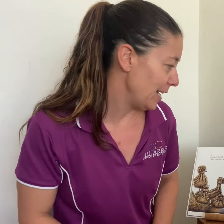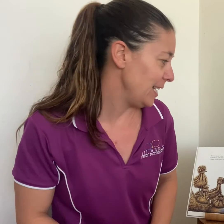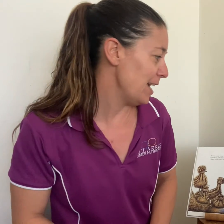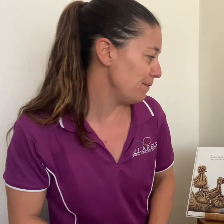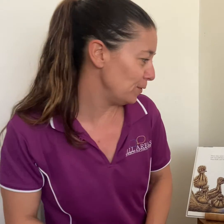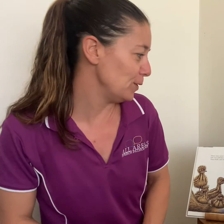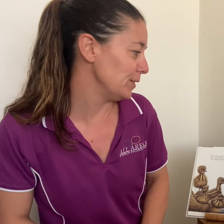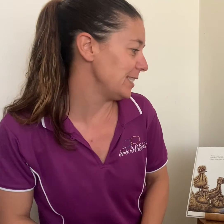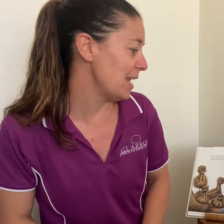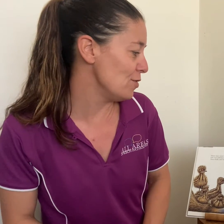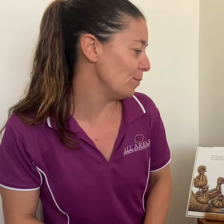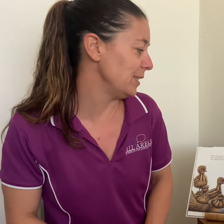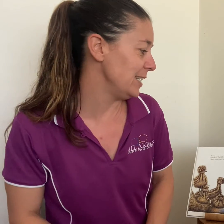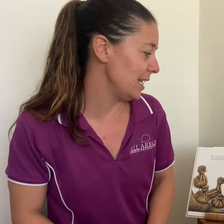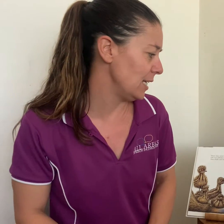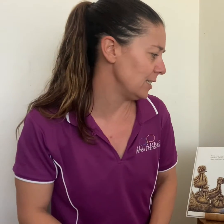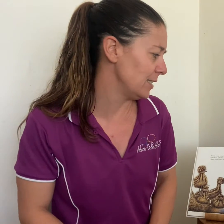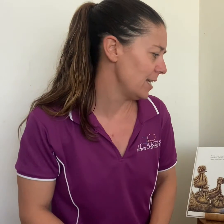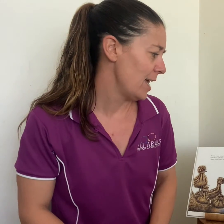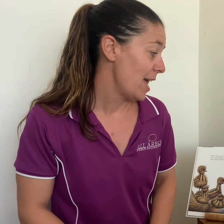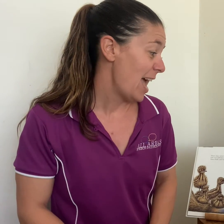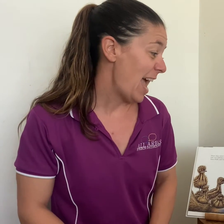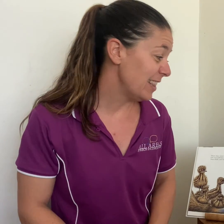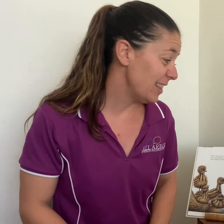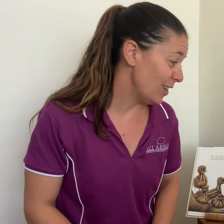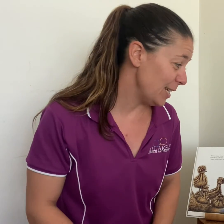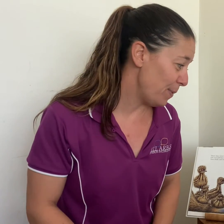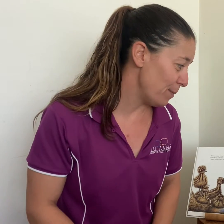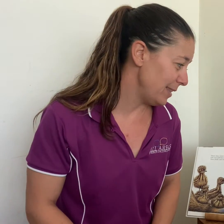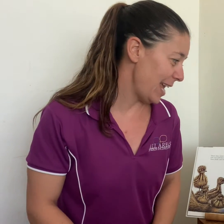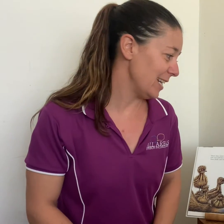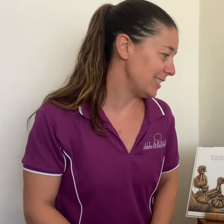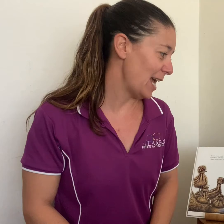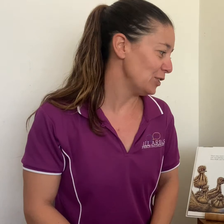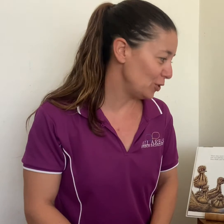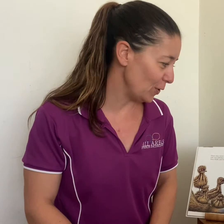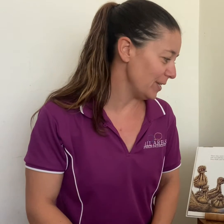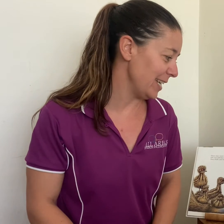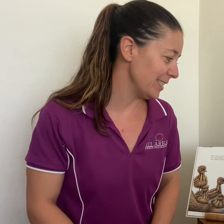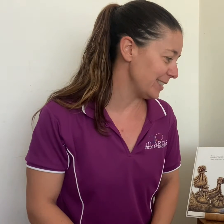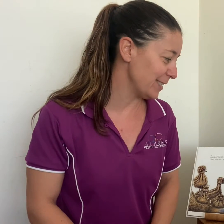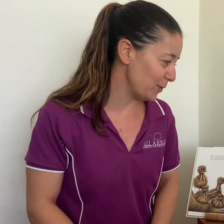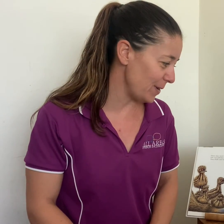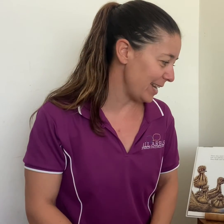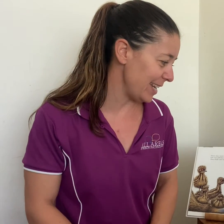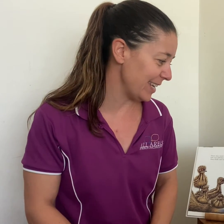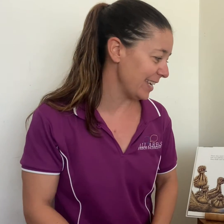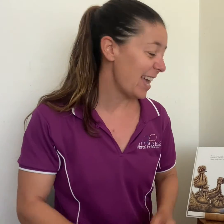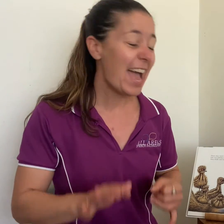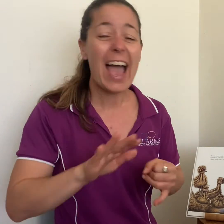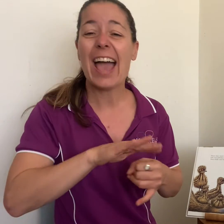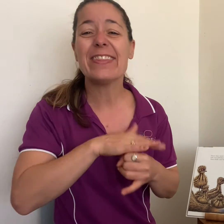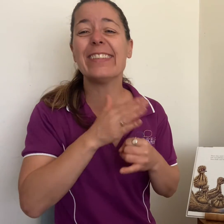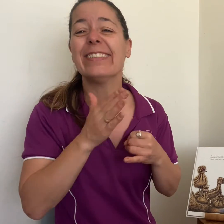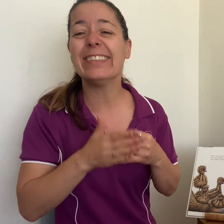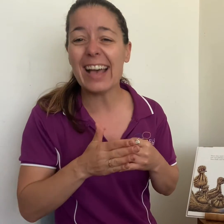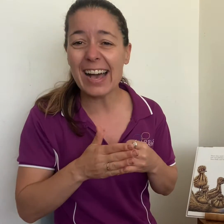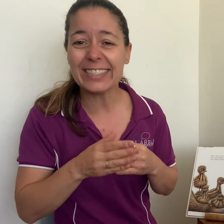and Footloose and Knobbly Knees. And Lollipop Legs and Shortening and Squeak. And the last